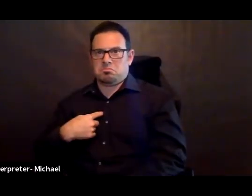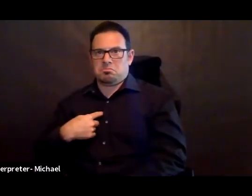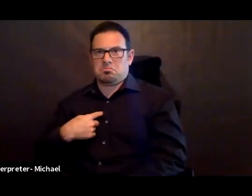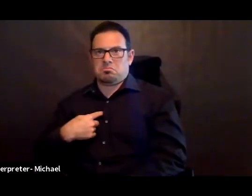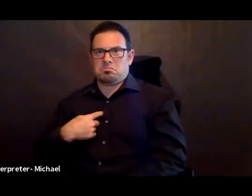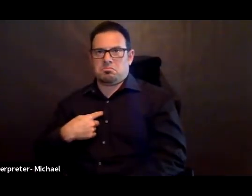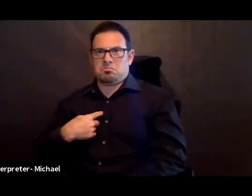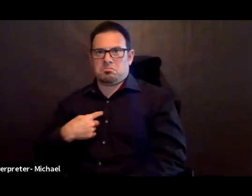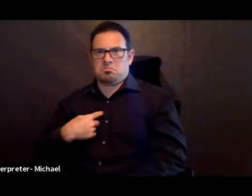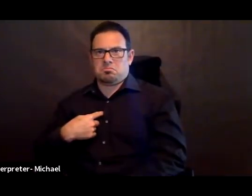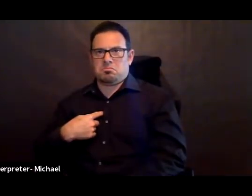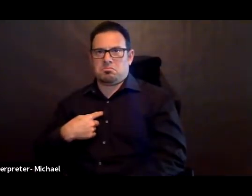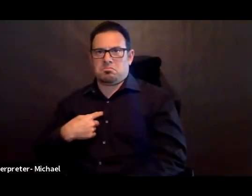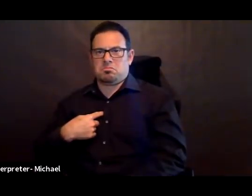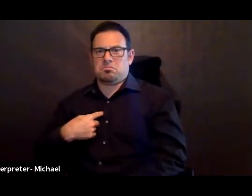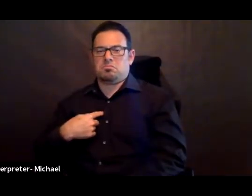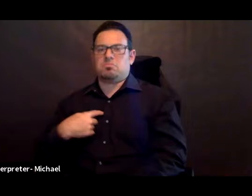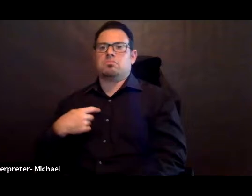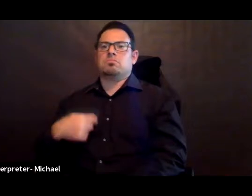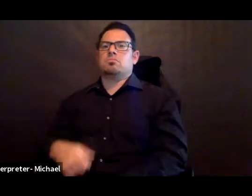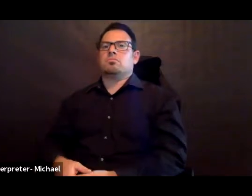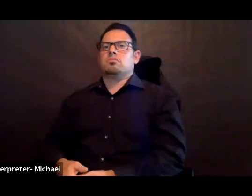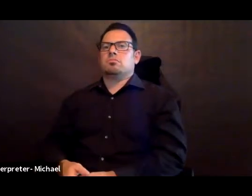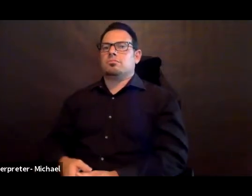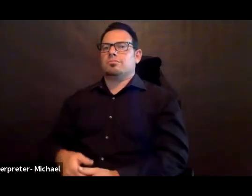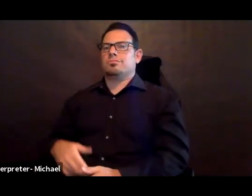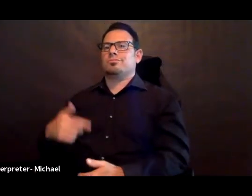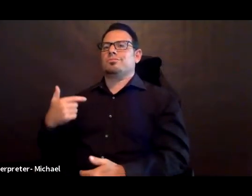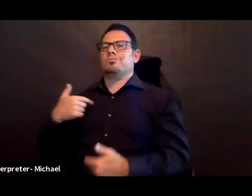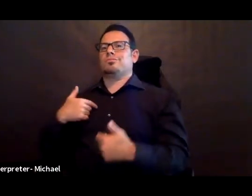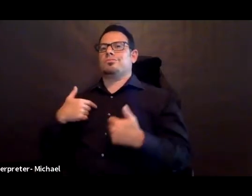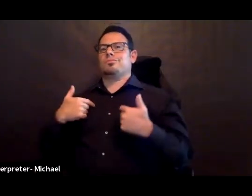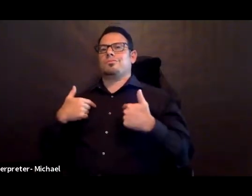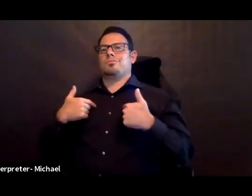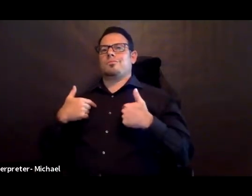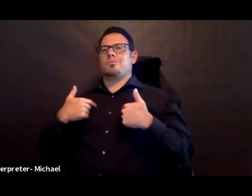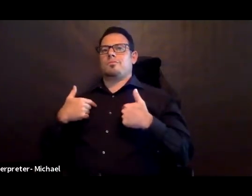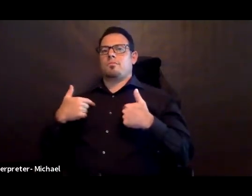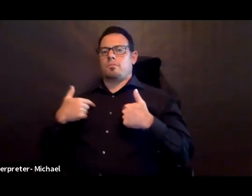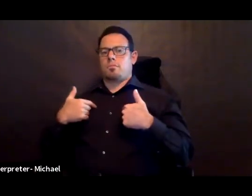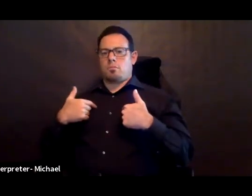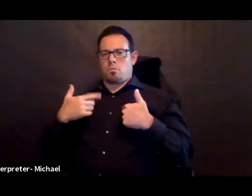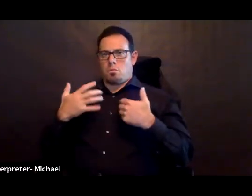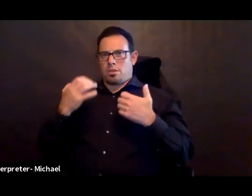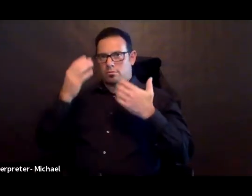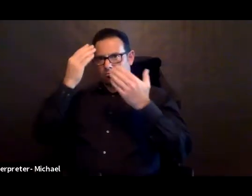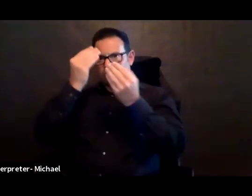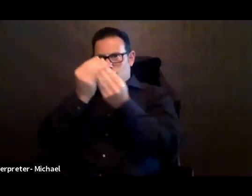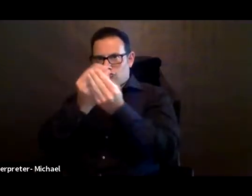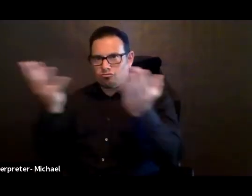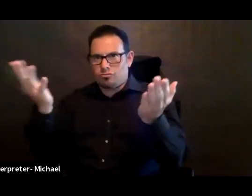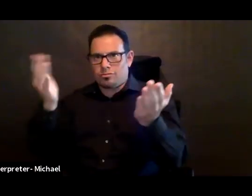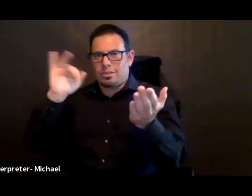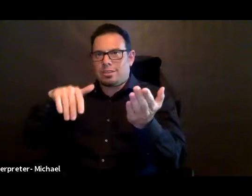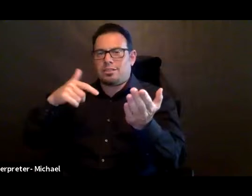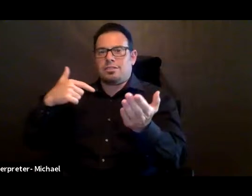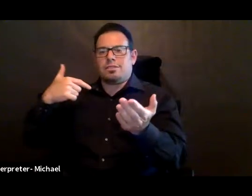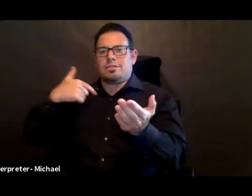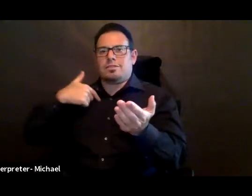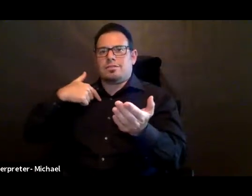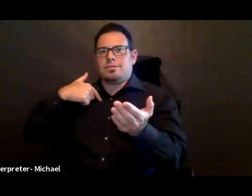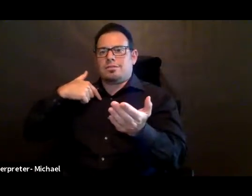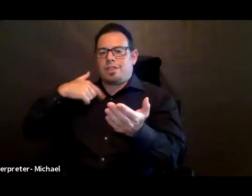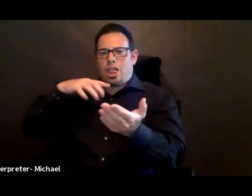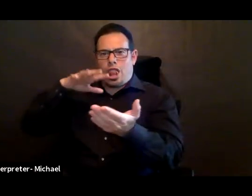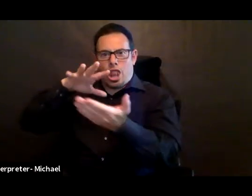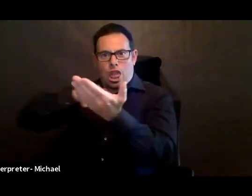we are learning and gaining information from across the globe all the time, and so there's